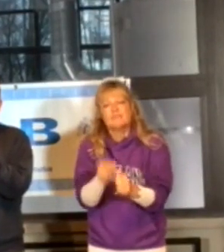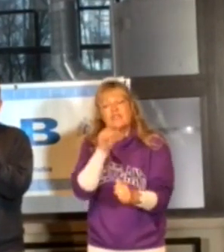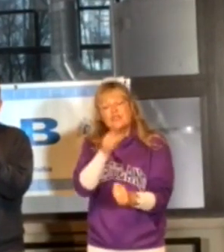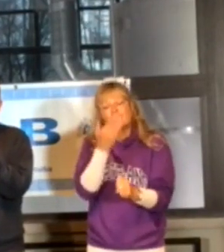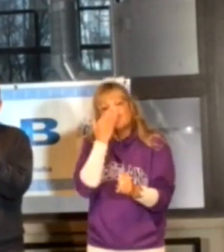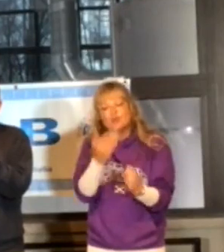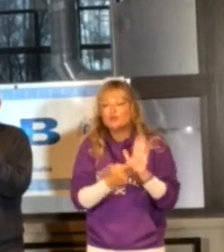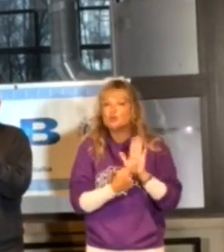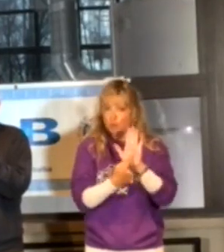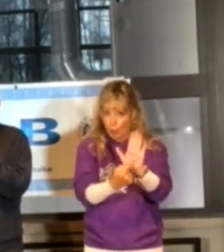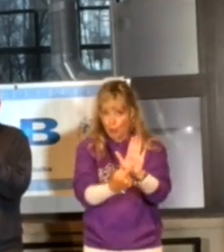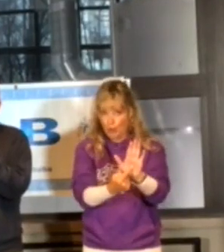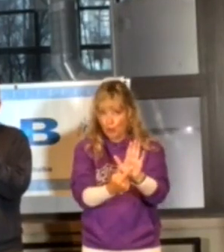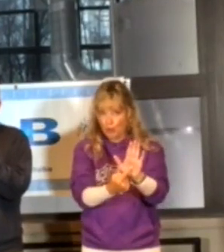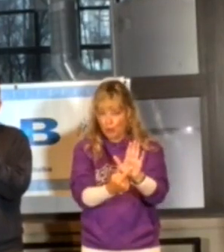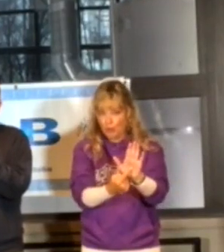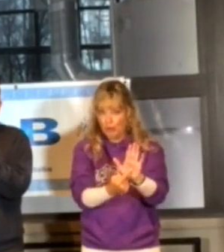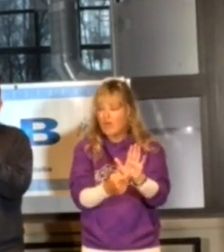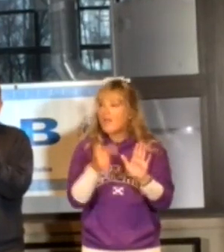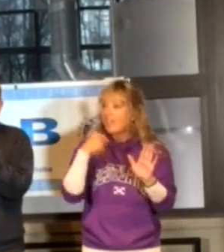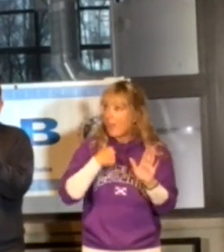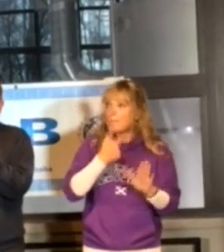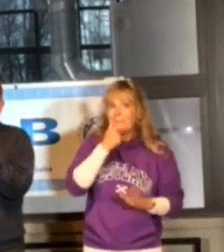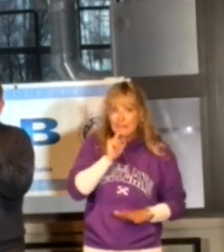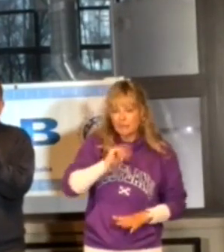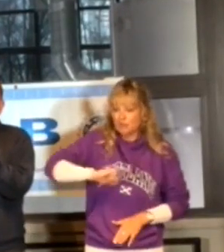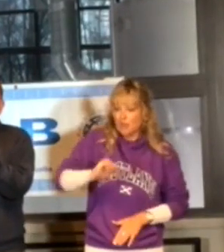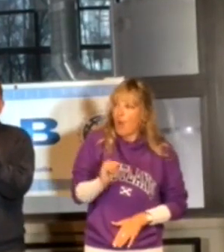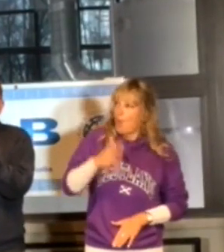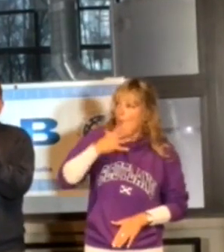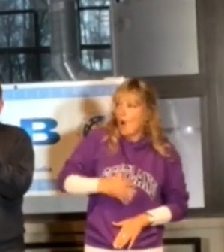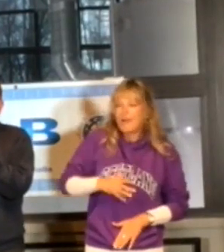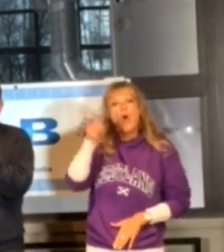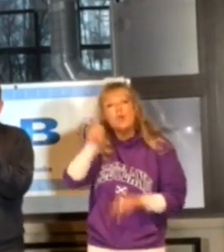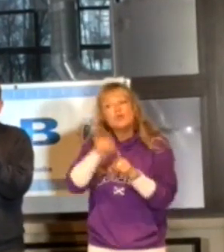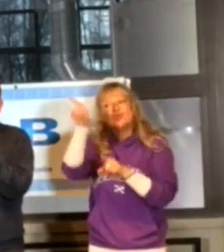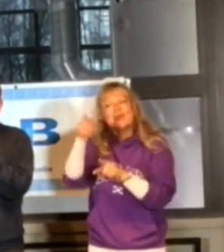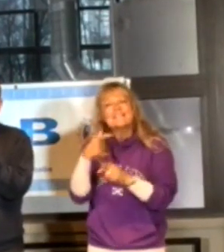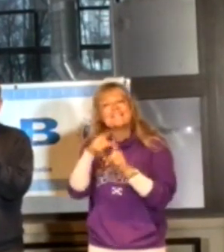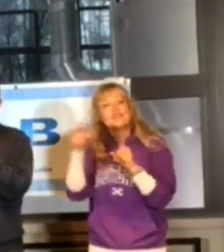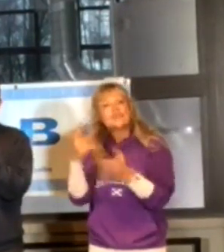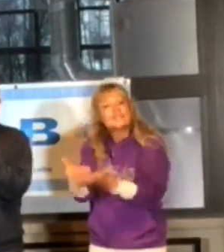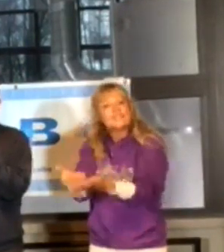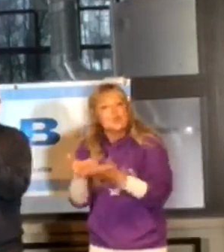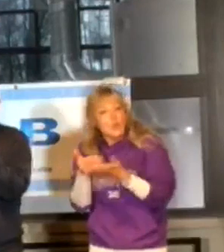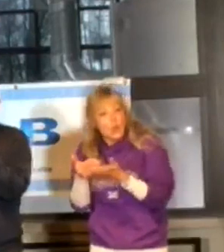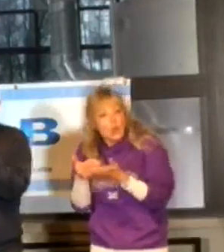form that cannot be challenged that a number,